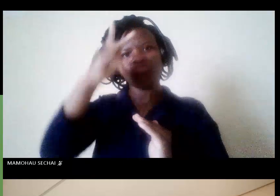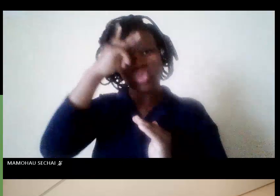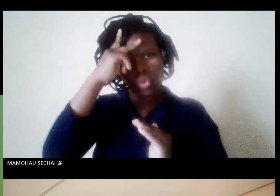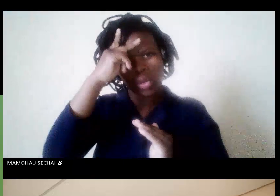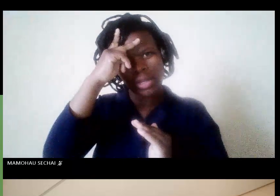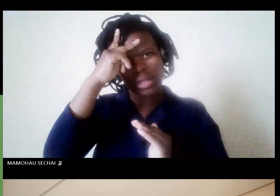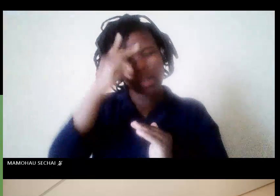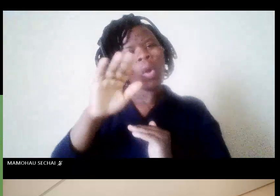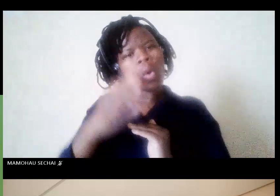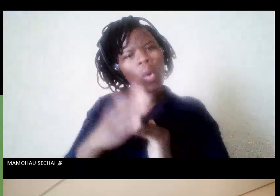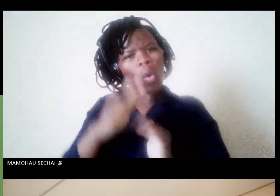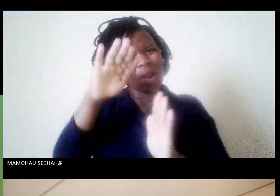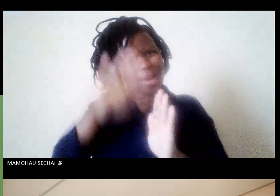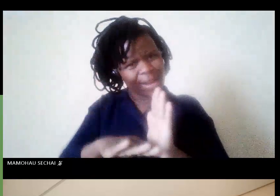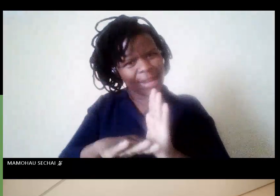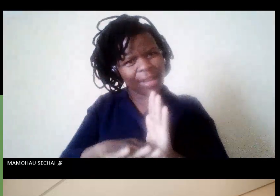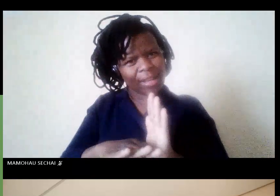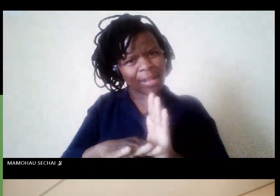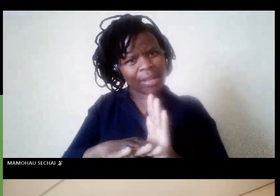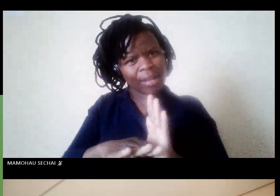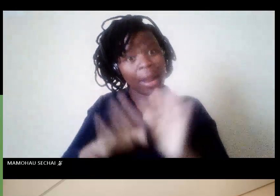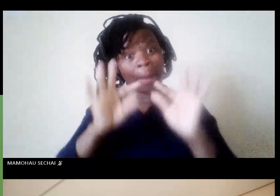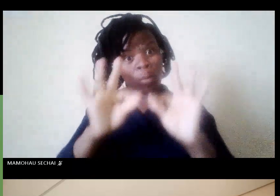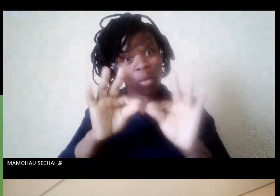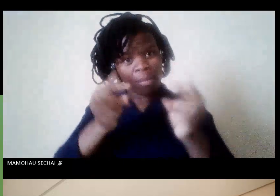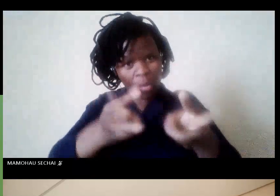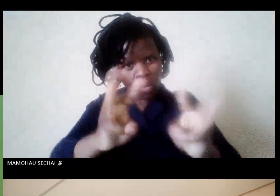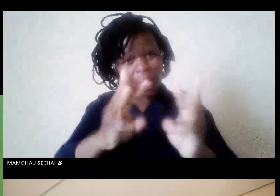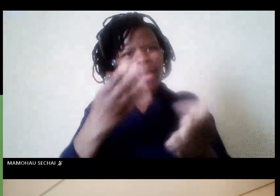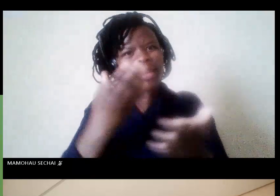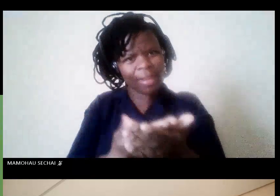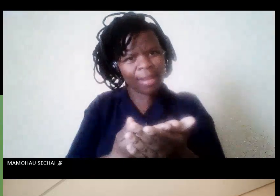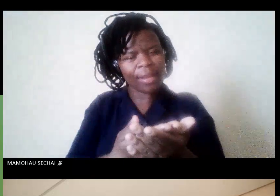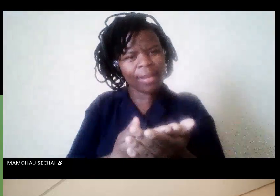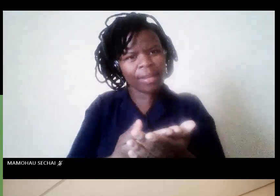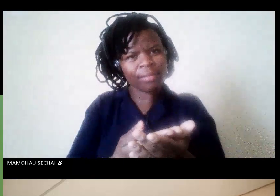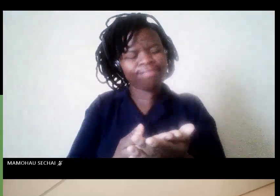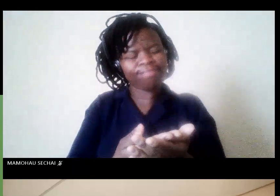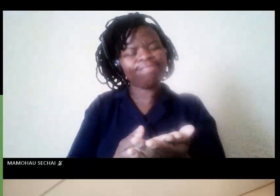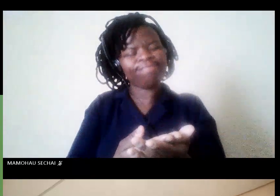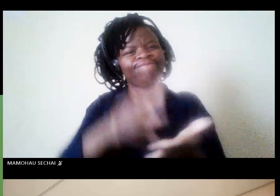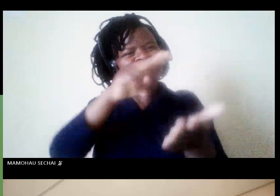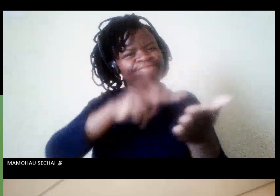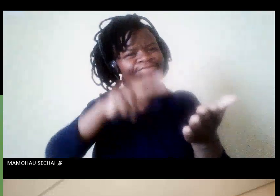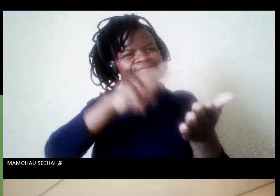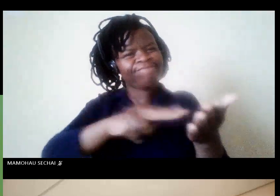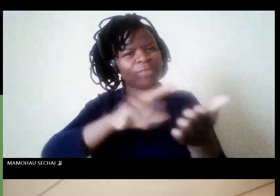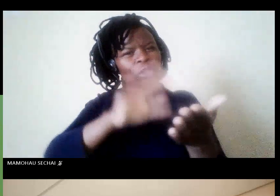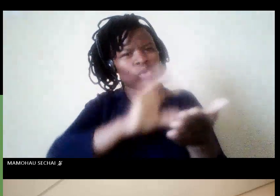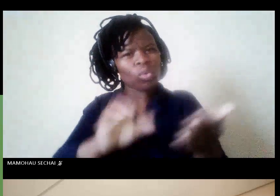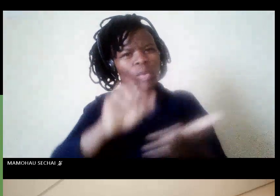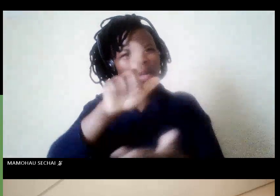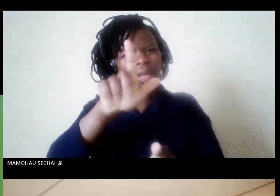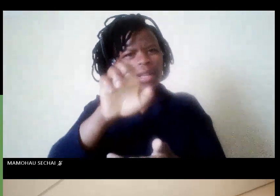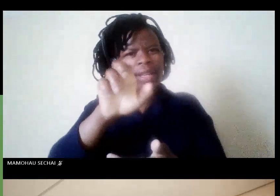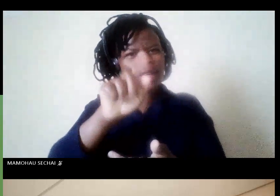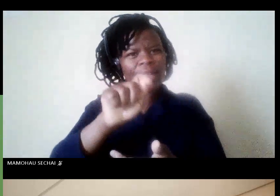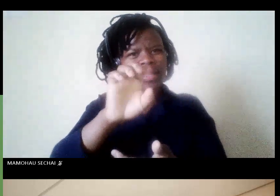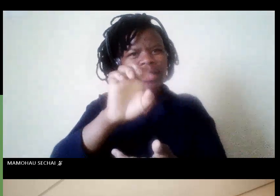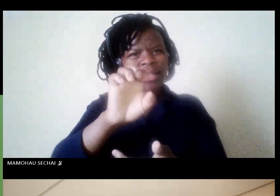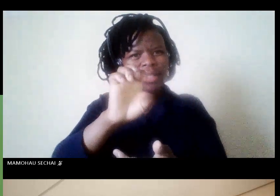of handling this. I was reading the story of Litiani and how his parents